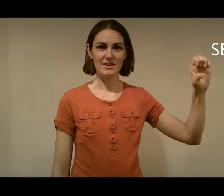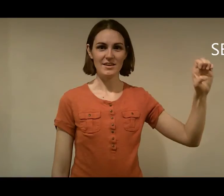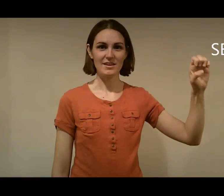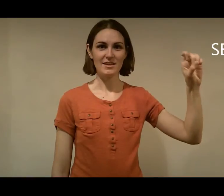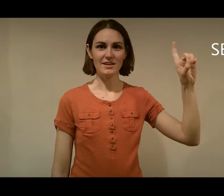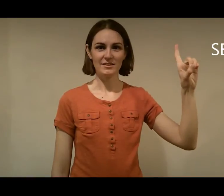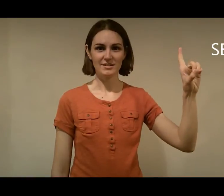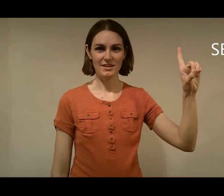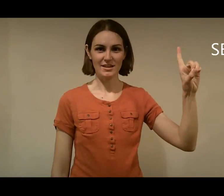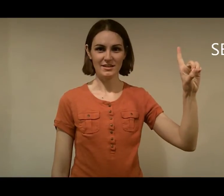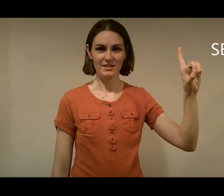S-E-E-D.